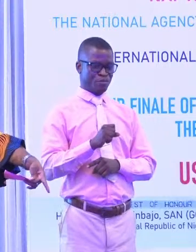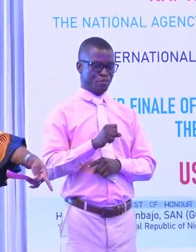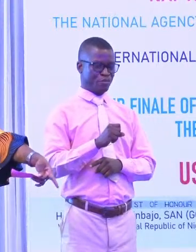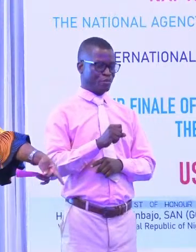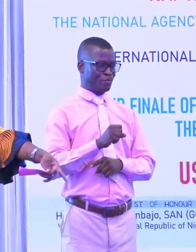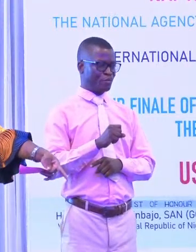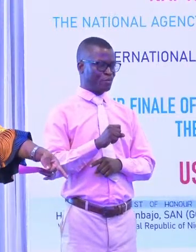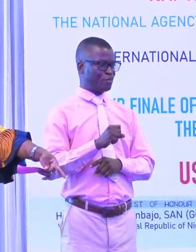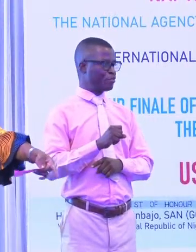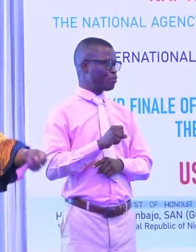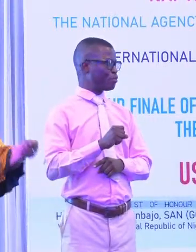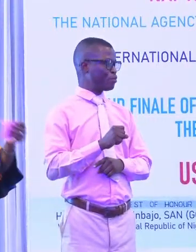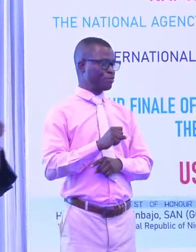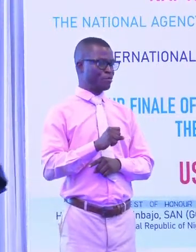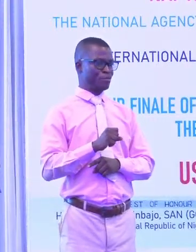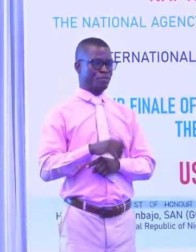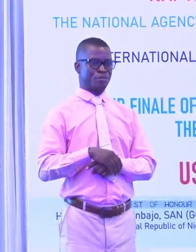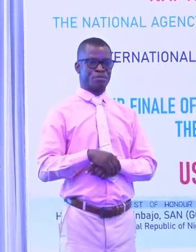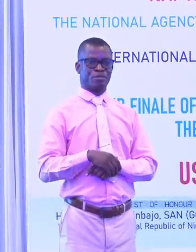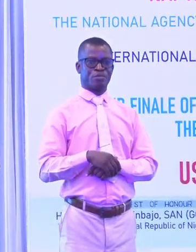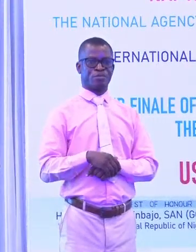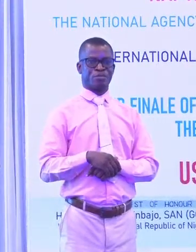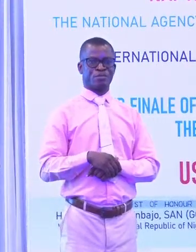To the front. Thank you.